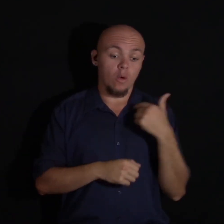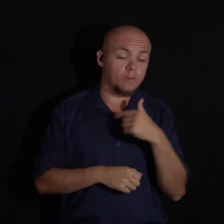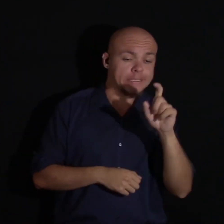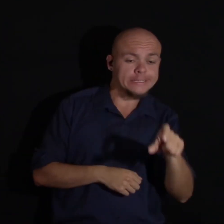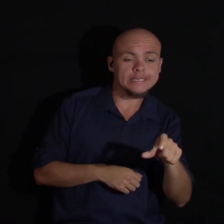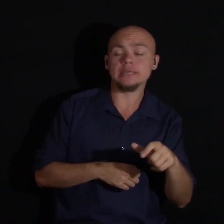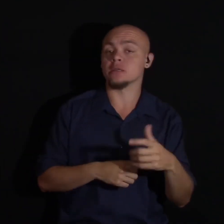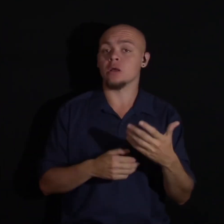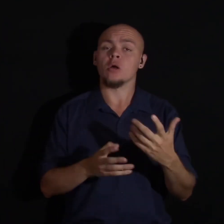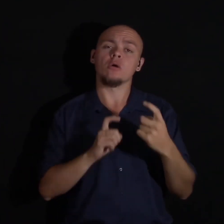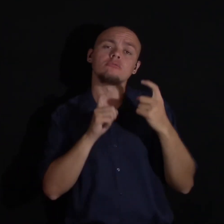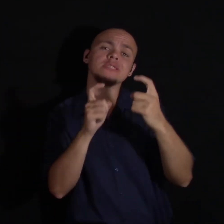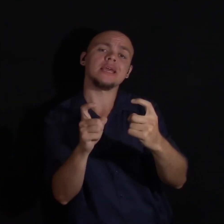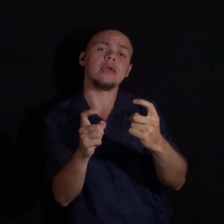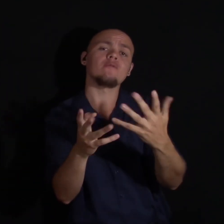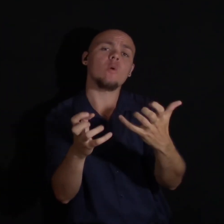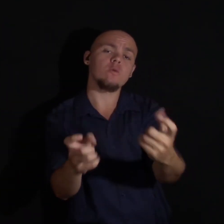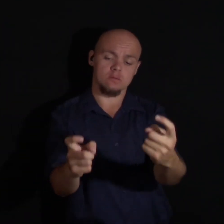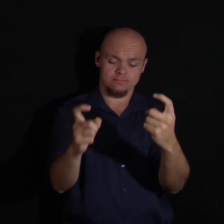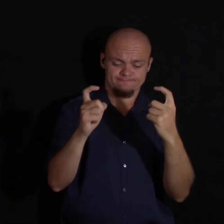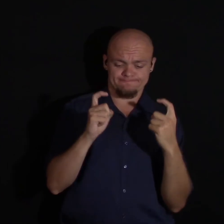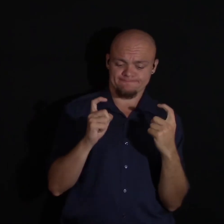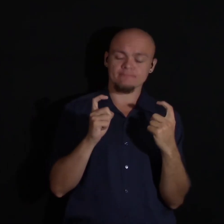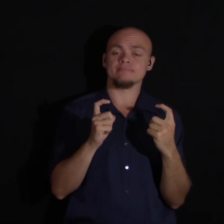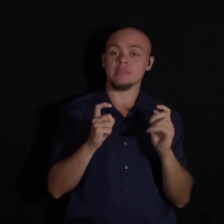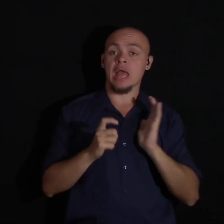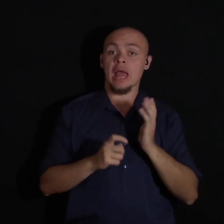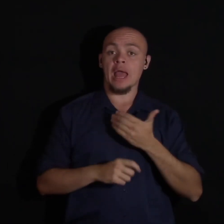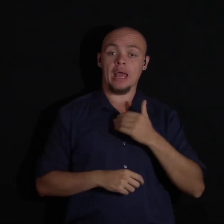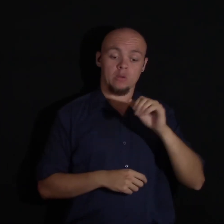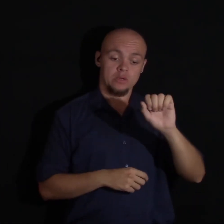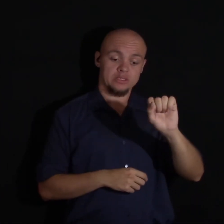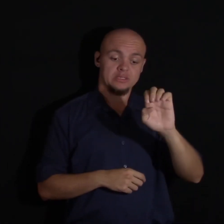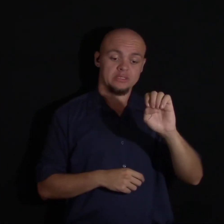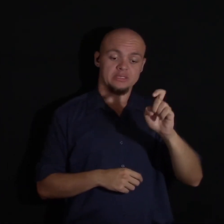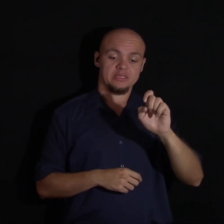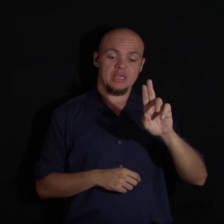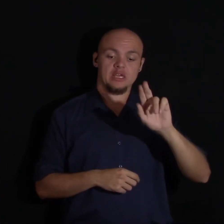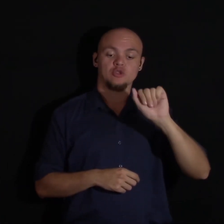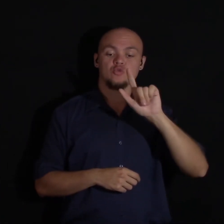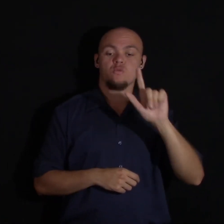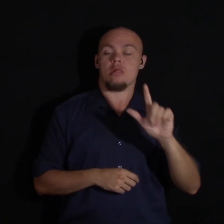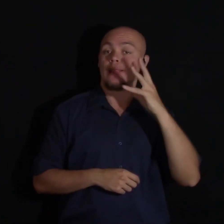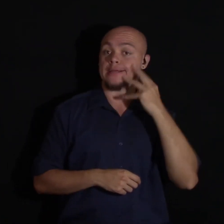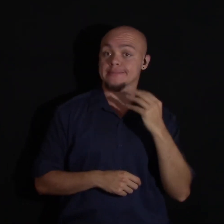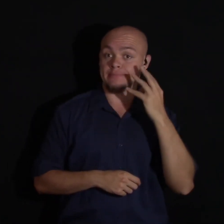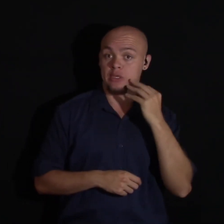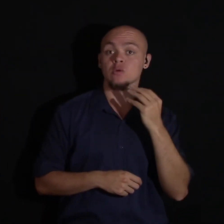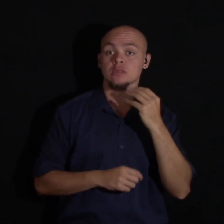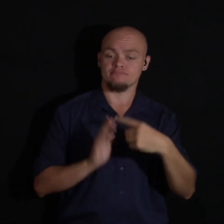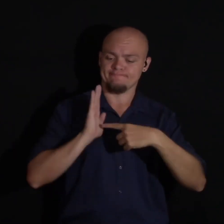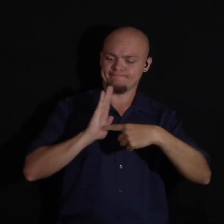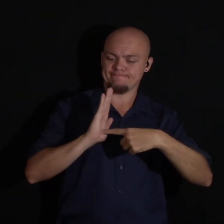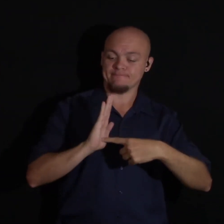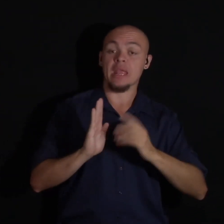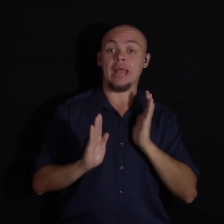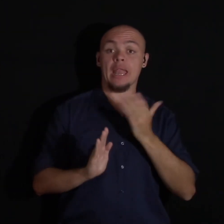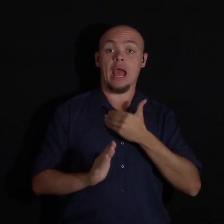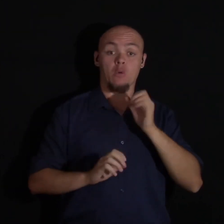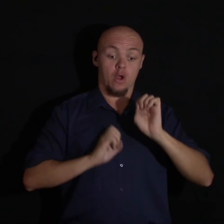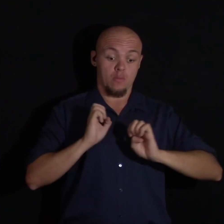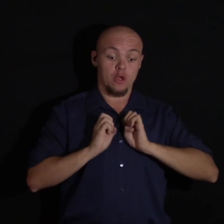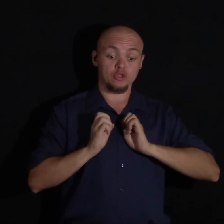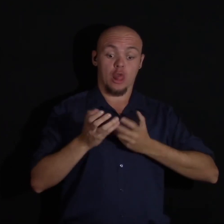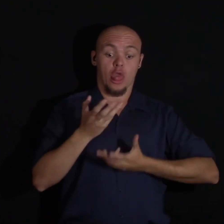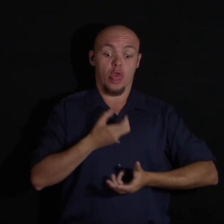what we want to give and receive. They are a part of our sexual experience, and if we hold back our emotions, our